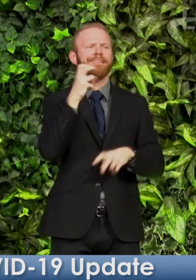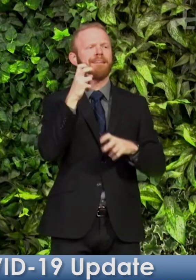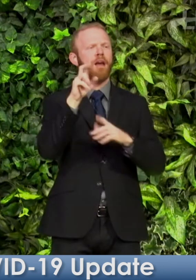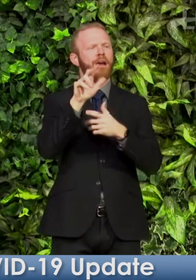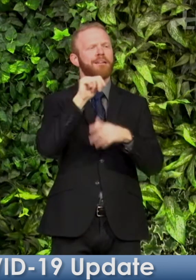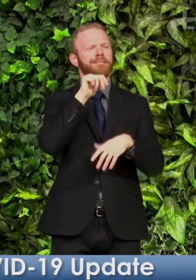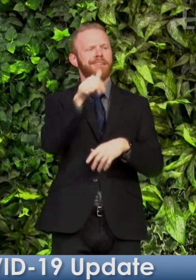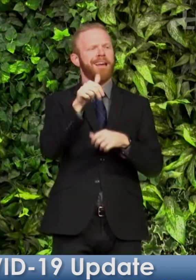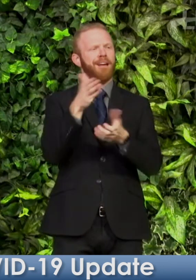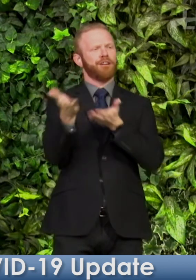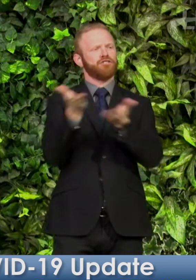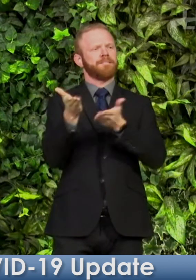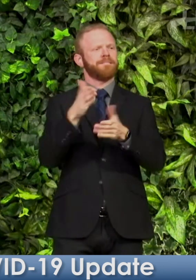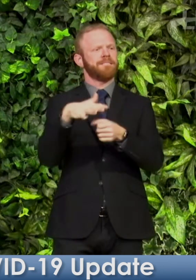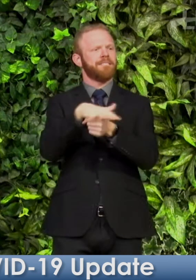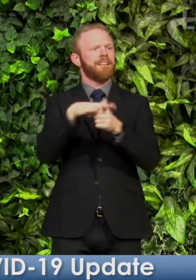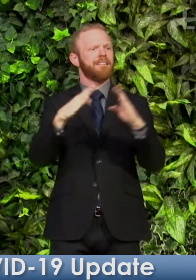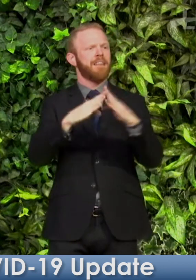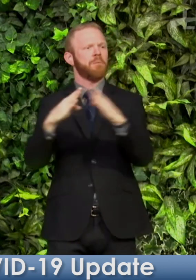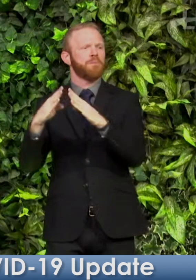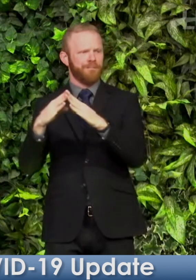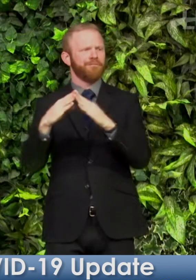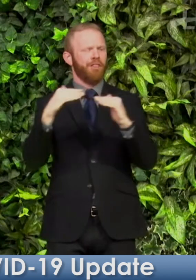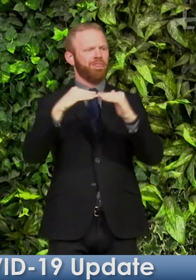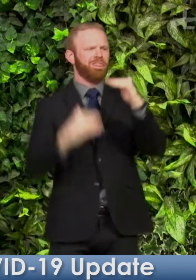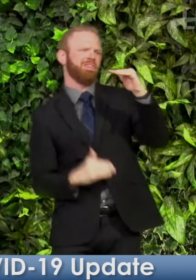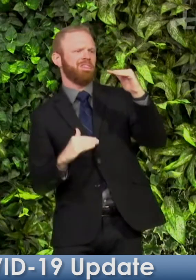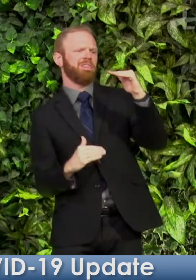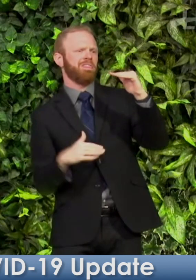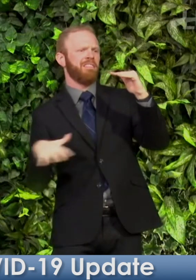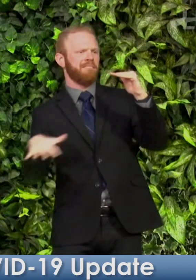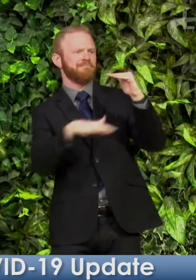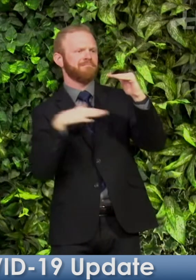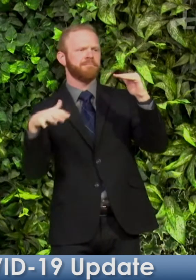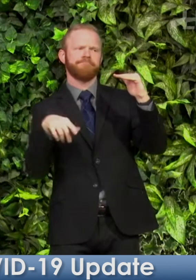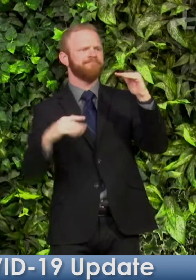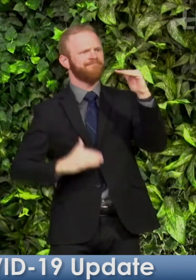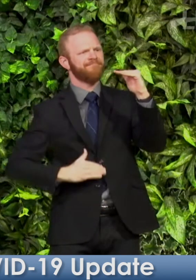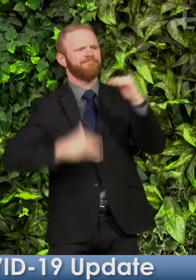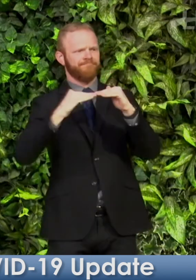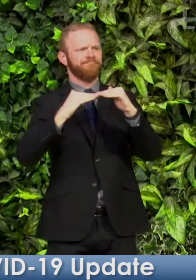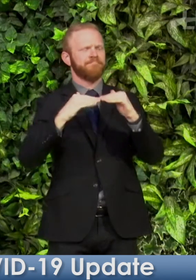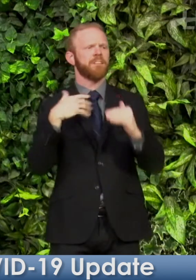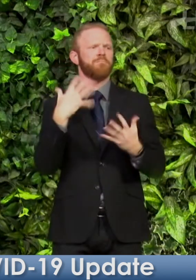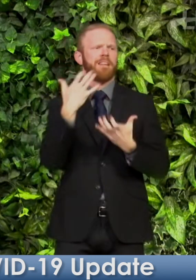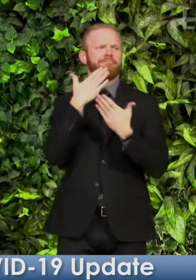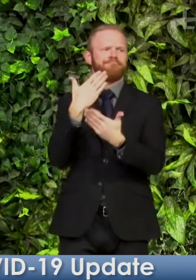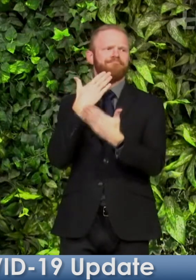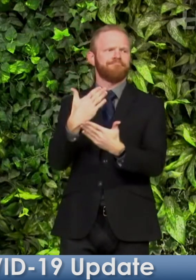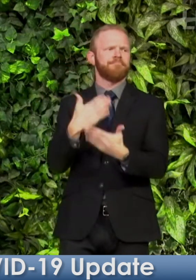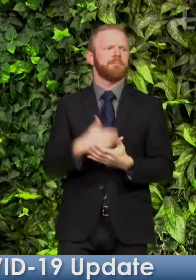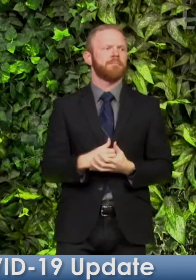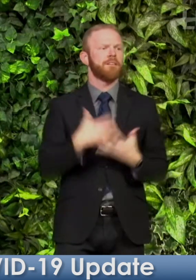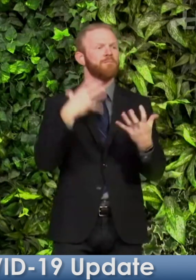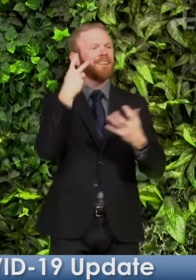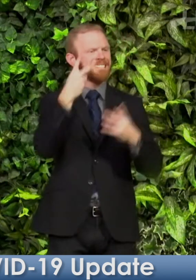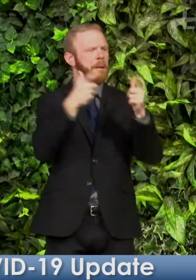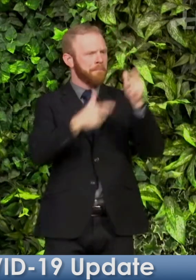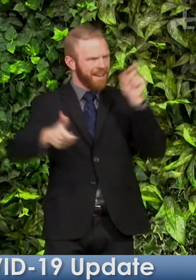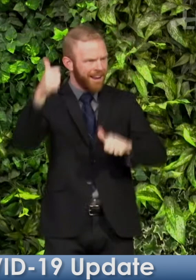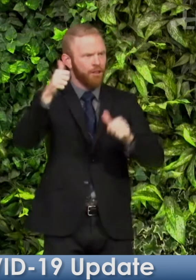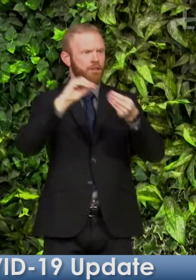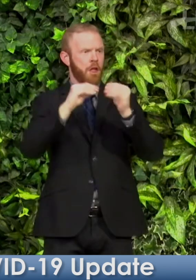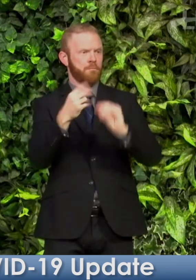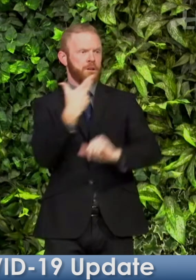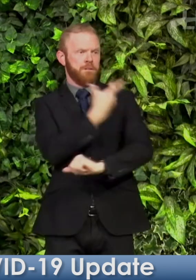virus. I would like to see a bigger allotment. I want to say this, Mayor Garcia, I want to see a bigger allotment of doses to come to you.